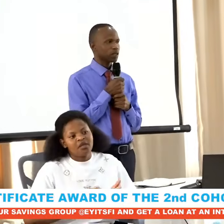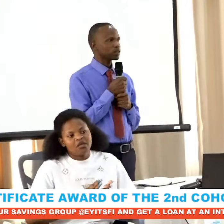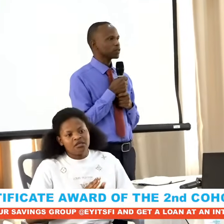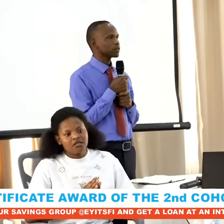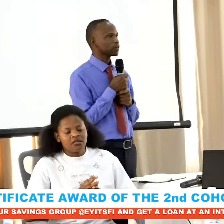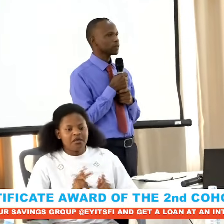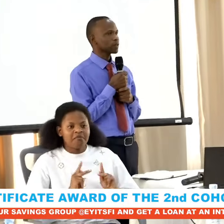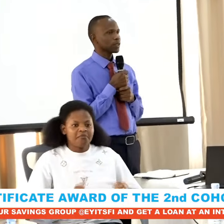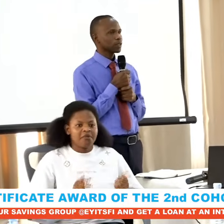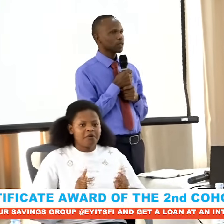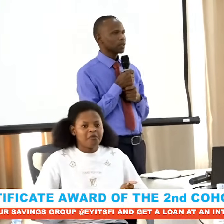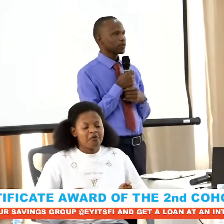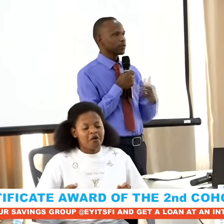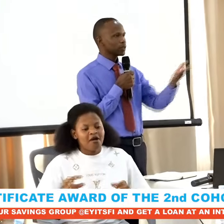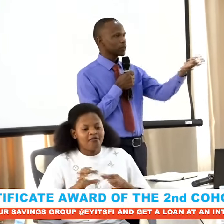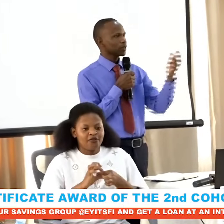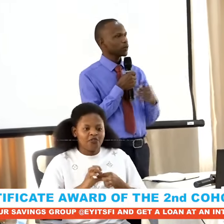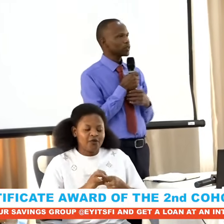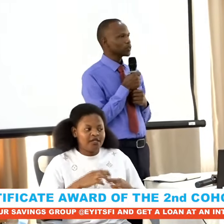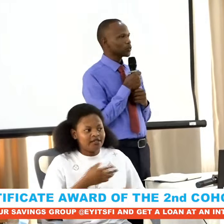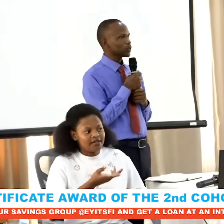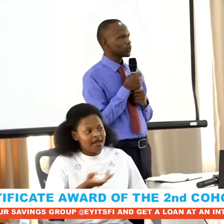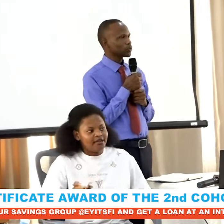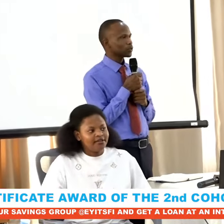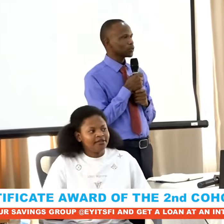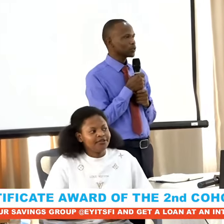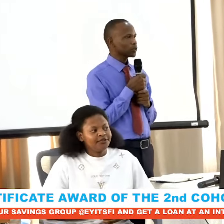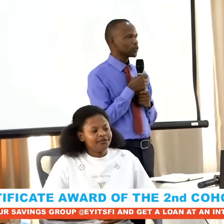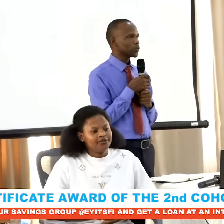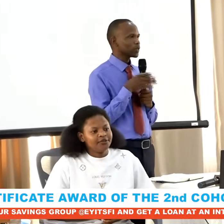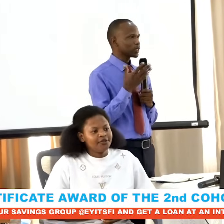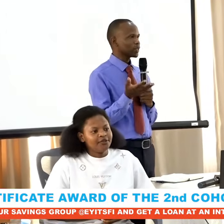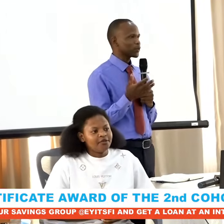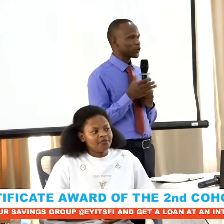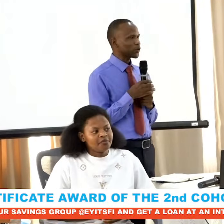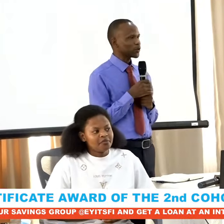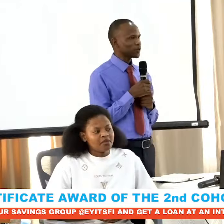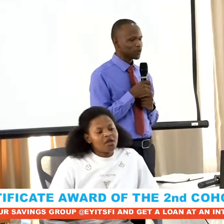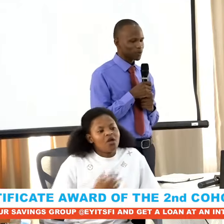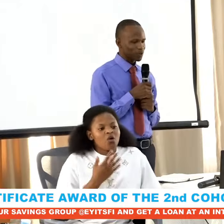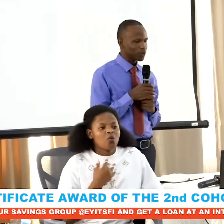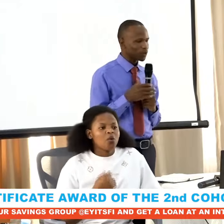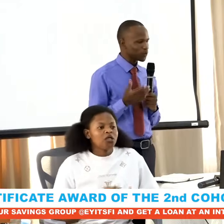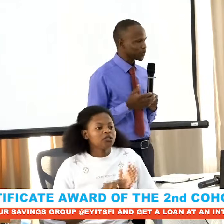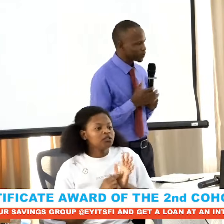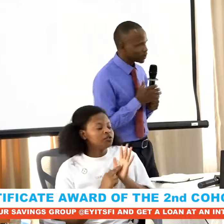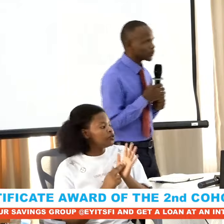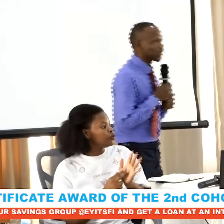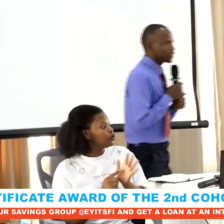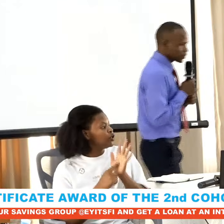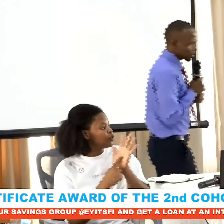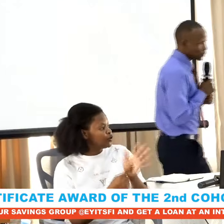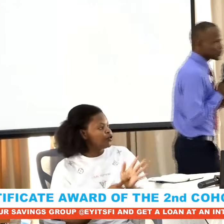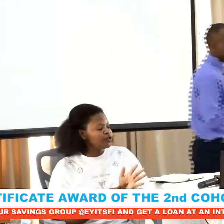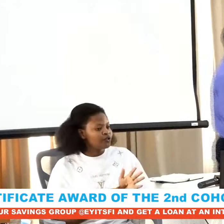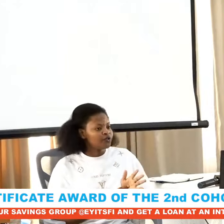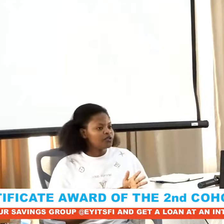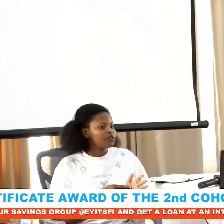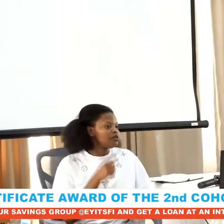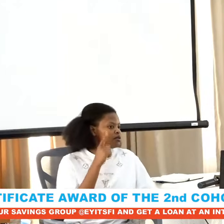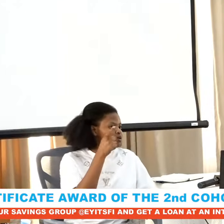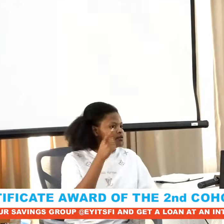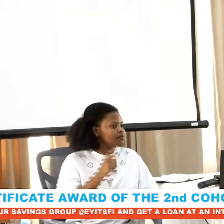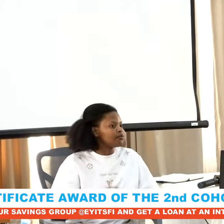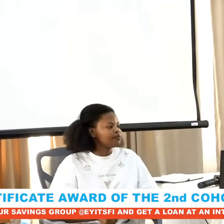joined us. Mister, I want to introduce you, but I don't know you, so maybe you can introduce